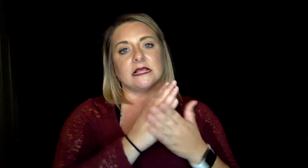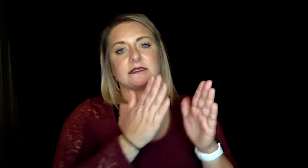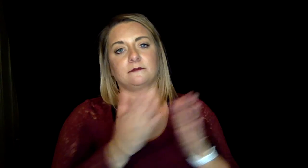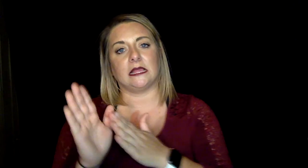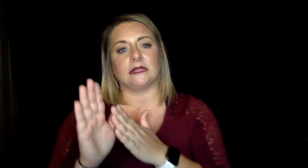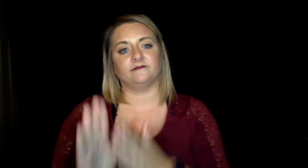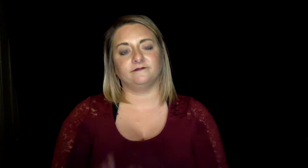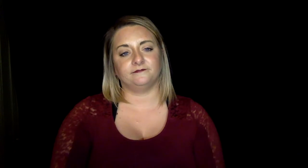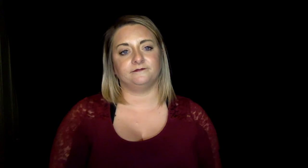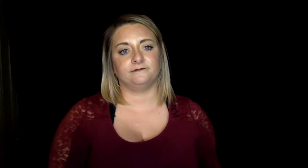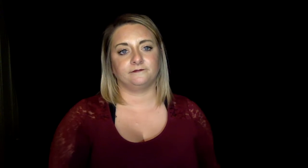lesson plan.